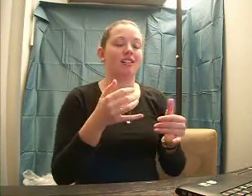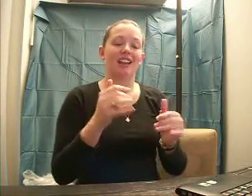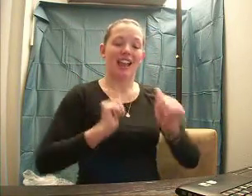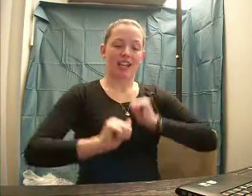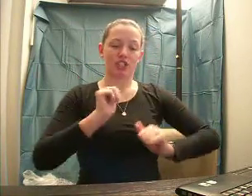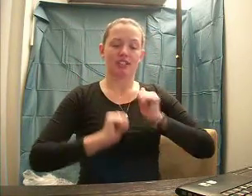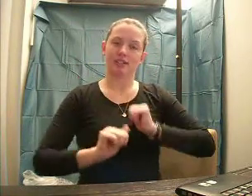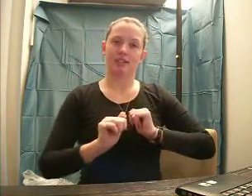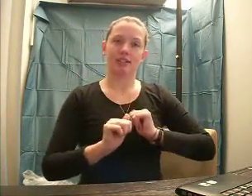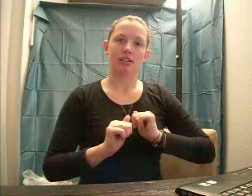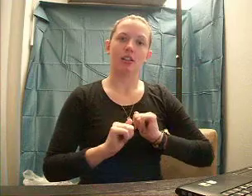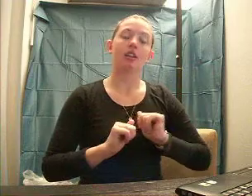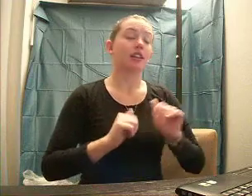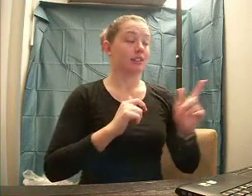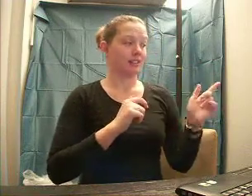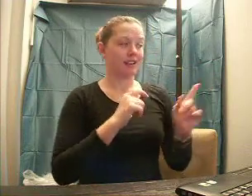sense be optimal. But we've got a problem.